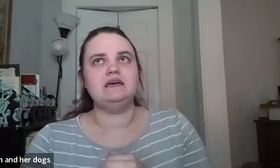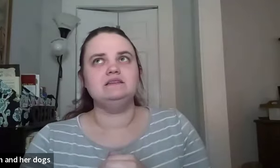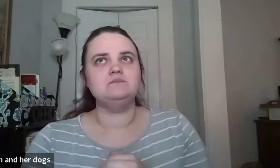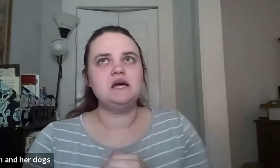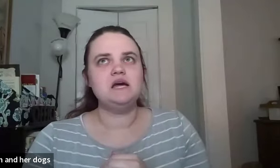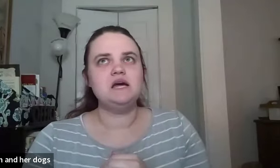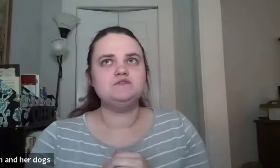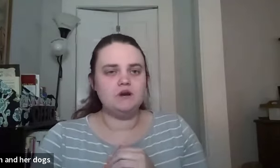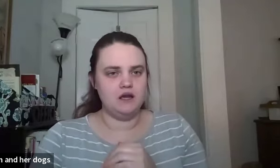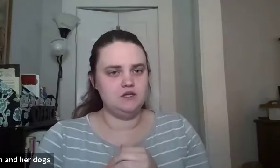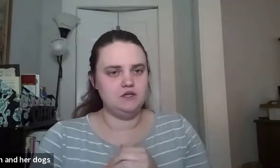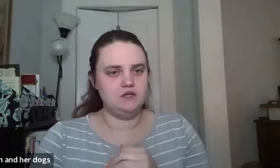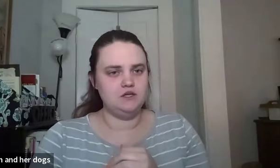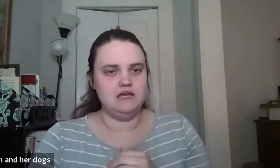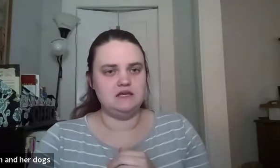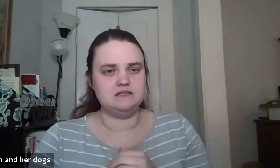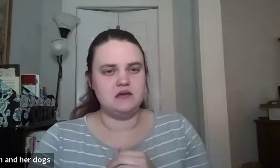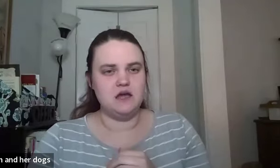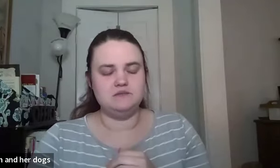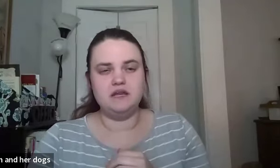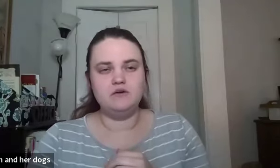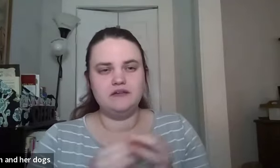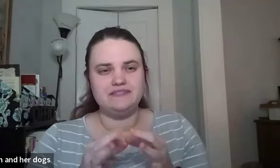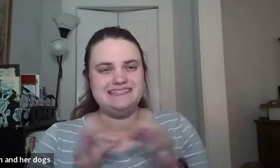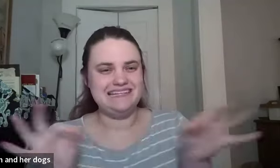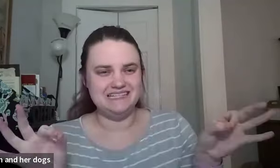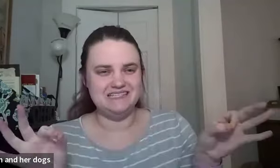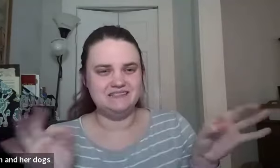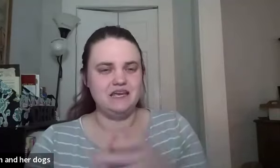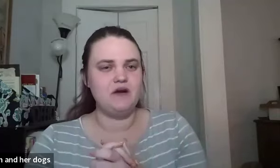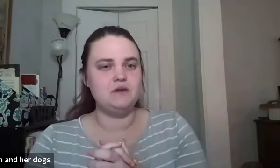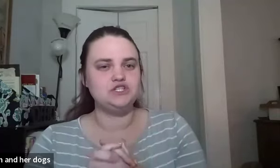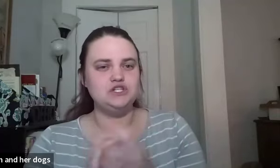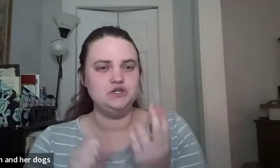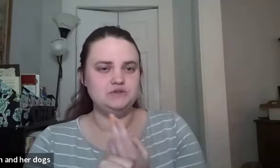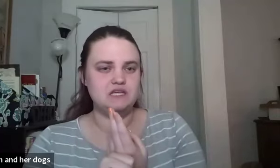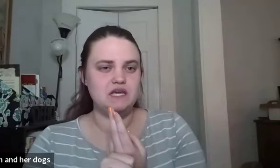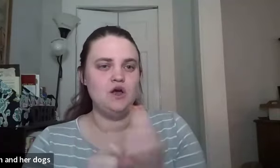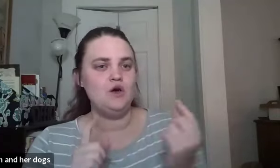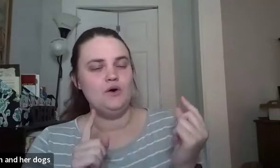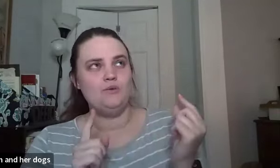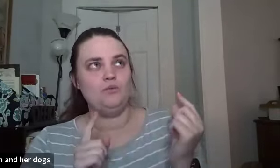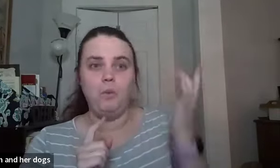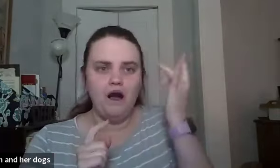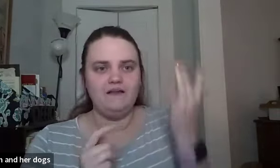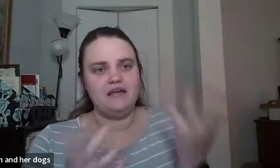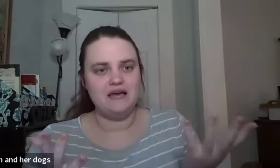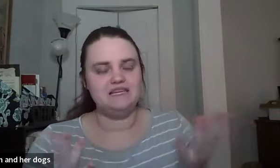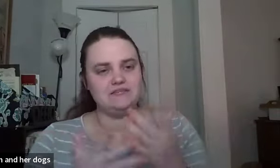And sometimes for me, when I use it is depending on like the sentence. Like if I'm just using why, like I'm asking the